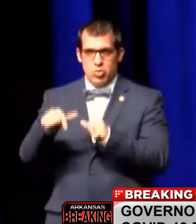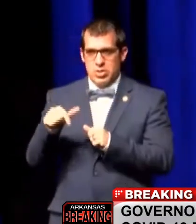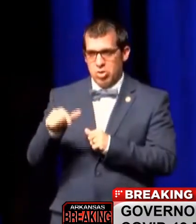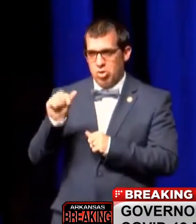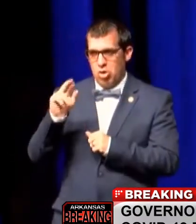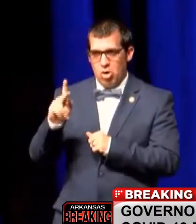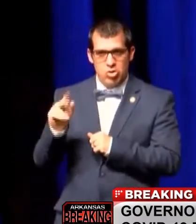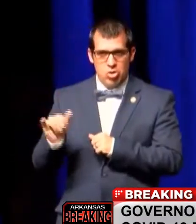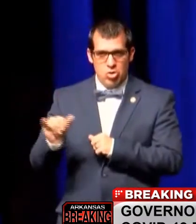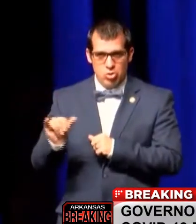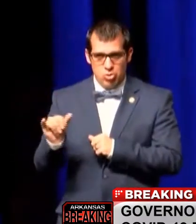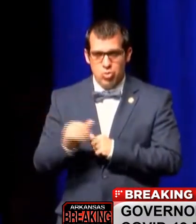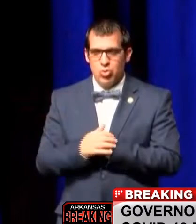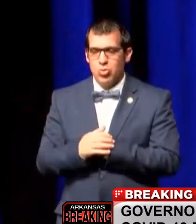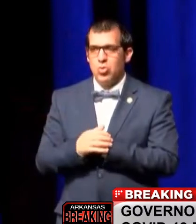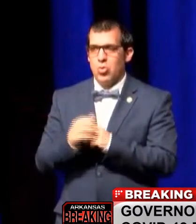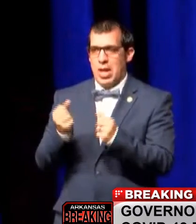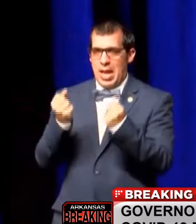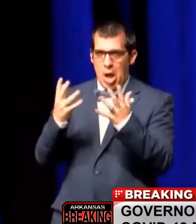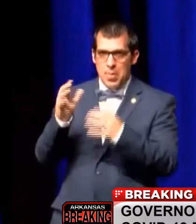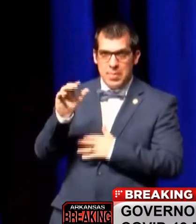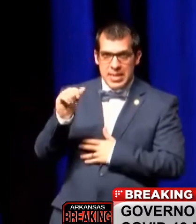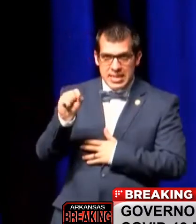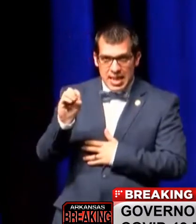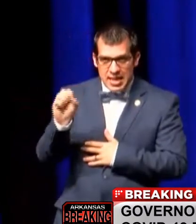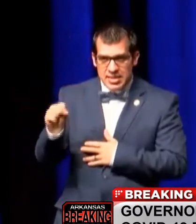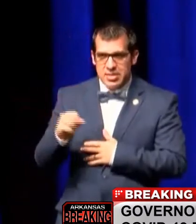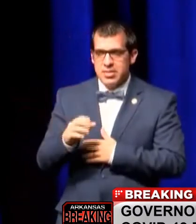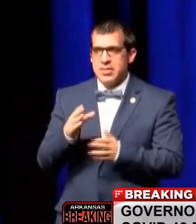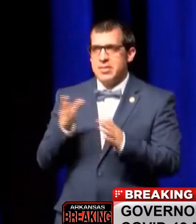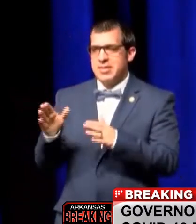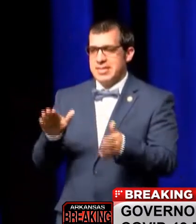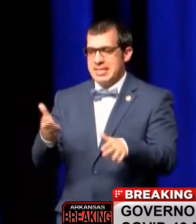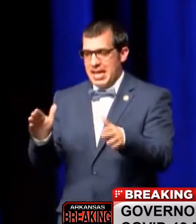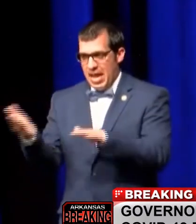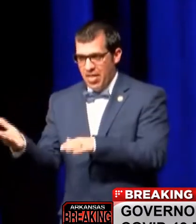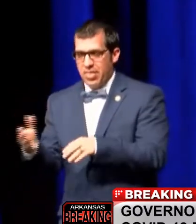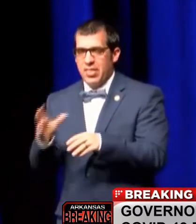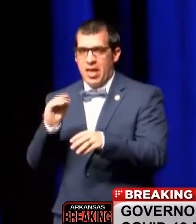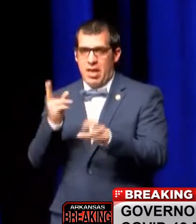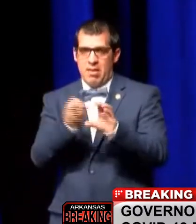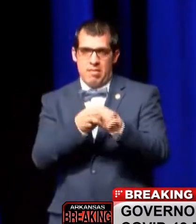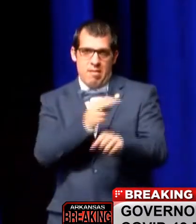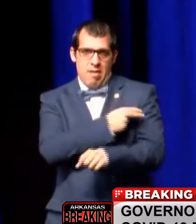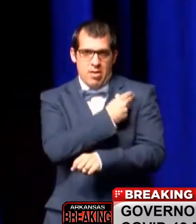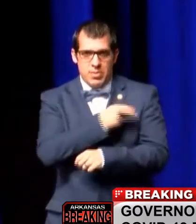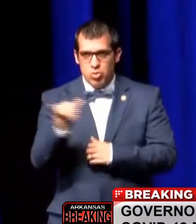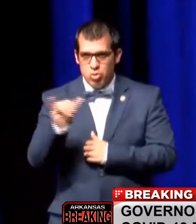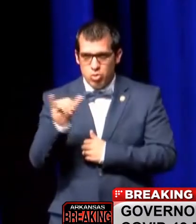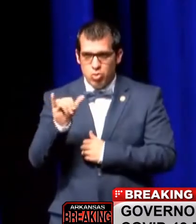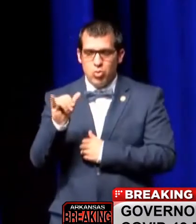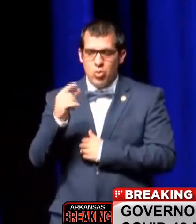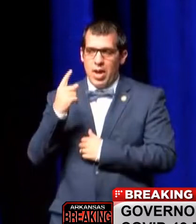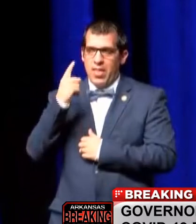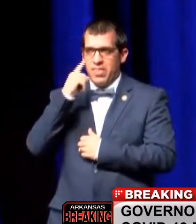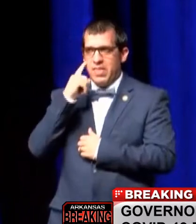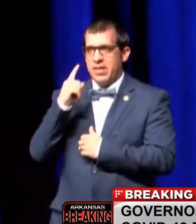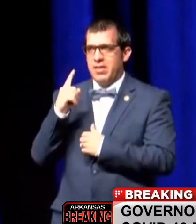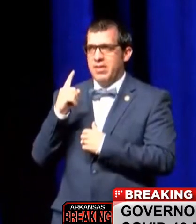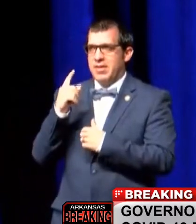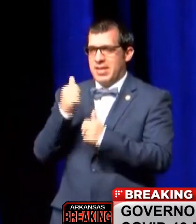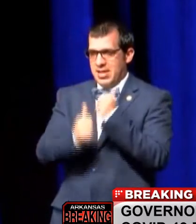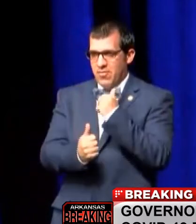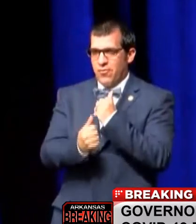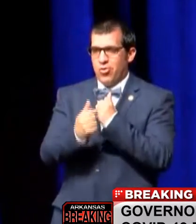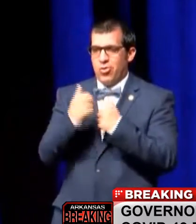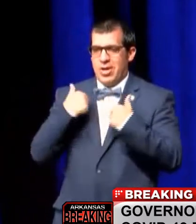as well. With the number of cases, with the deaths and hospitalization we have, I think every healthcare